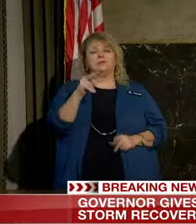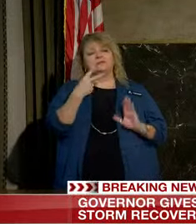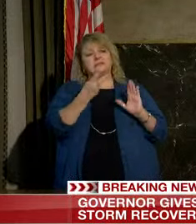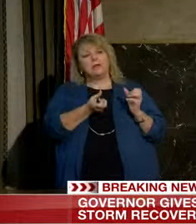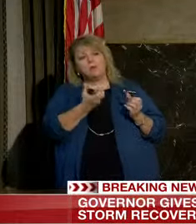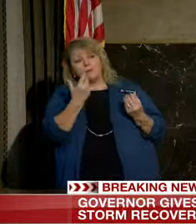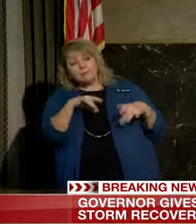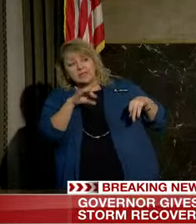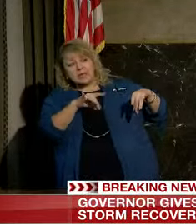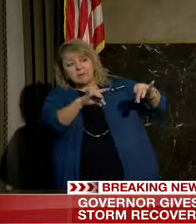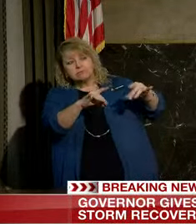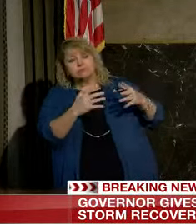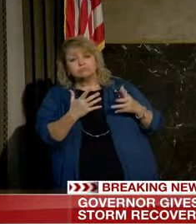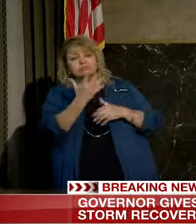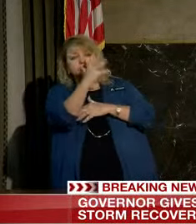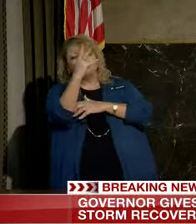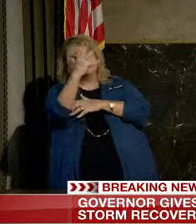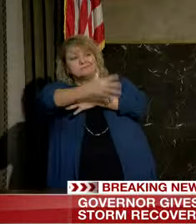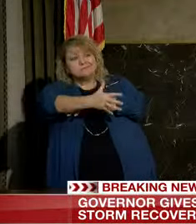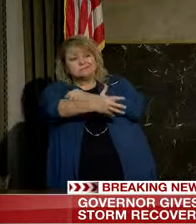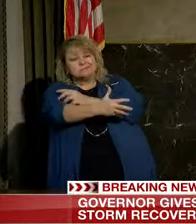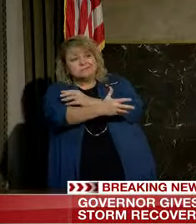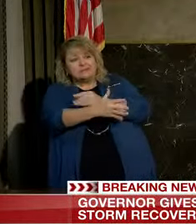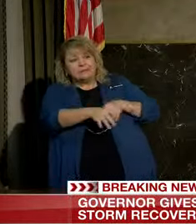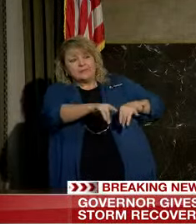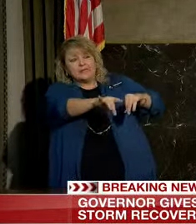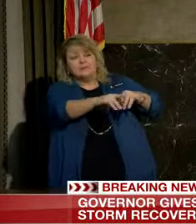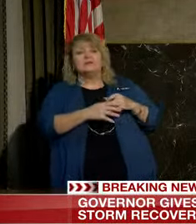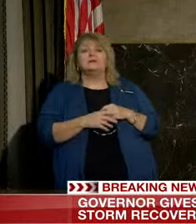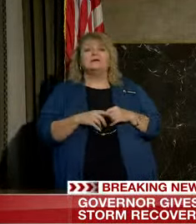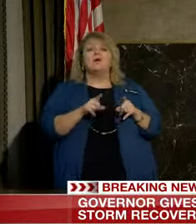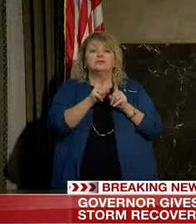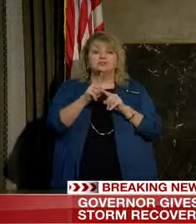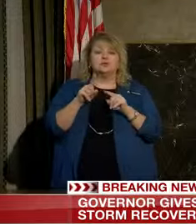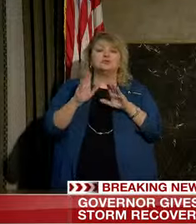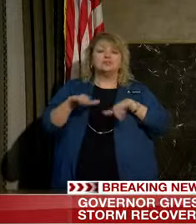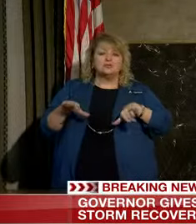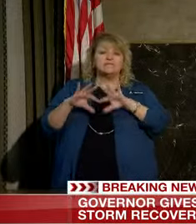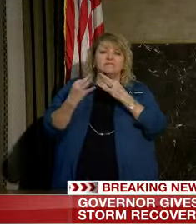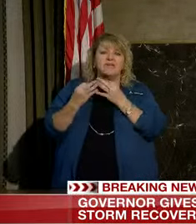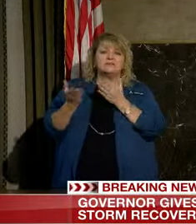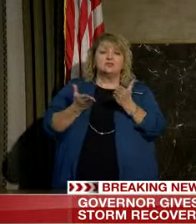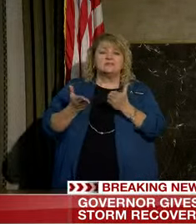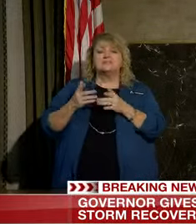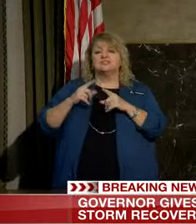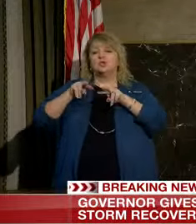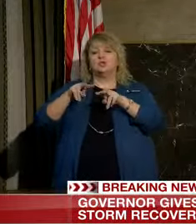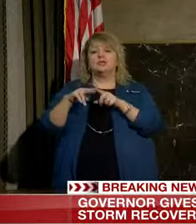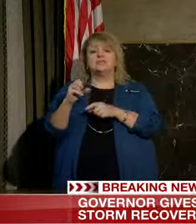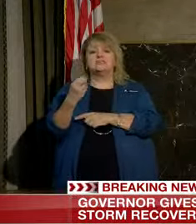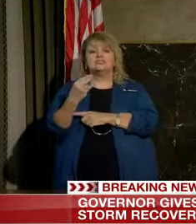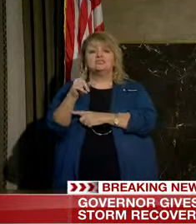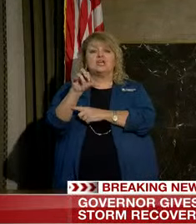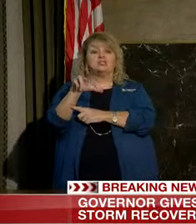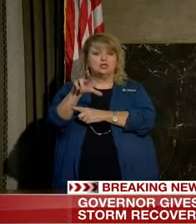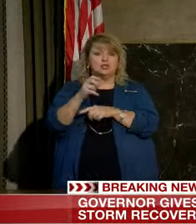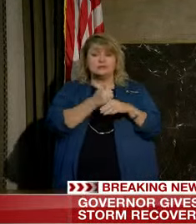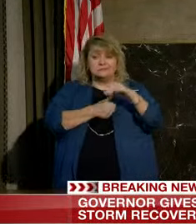DOTD also continues to support the Department of Children and Family Services and shelter movements as shelters are consolidated as individuals are returned